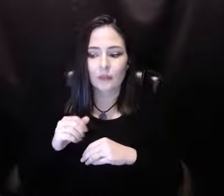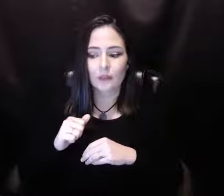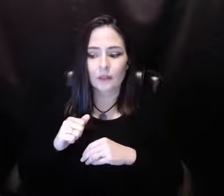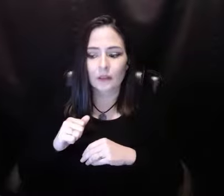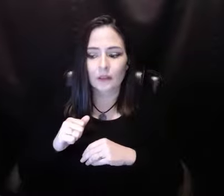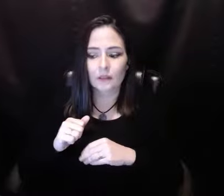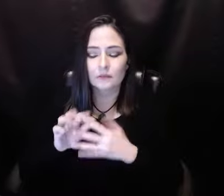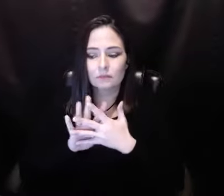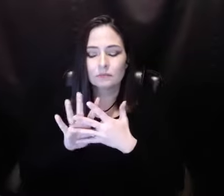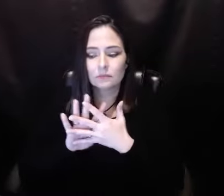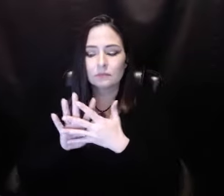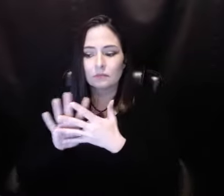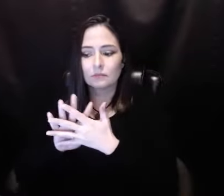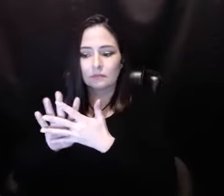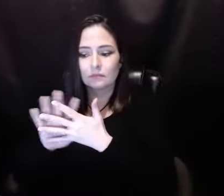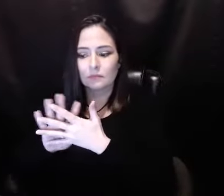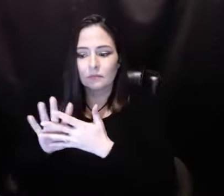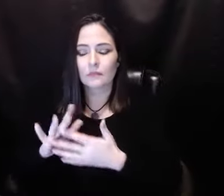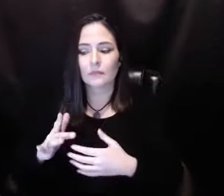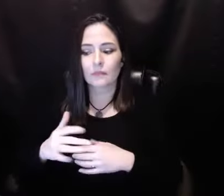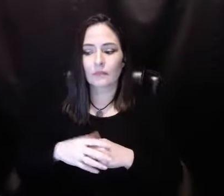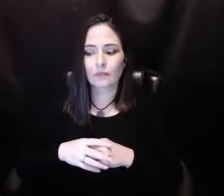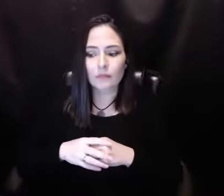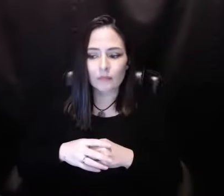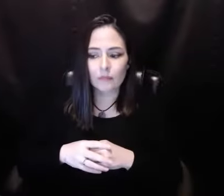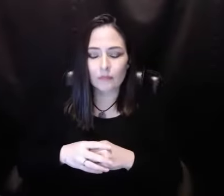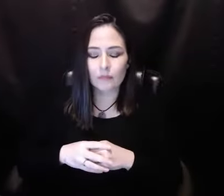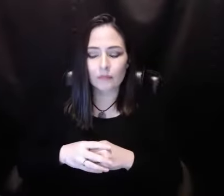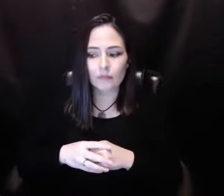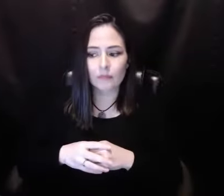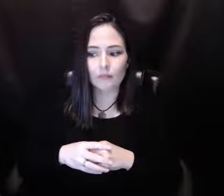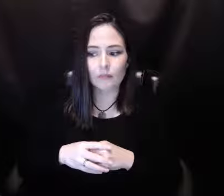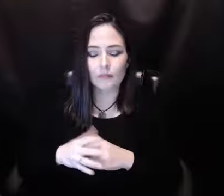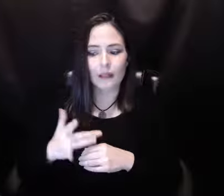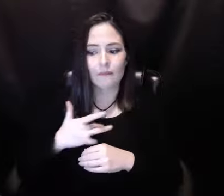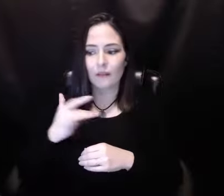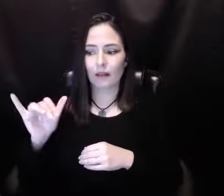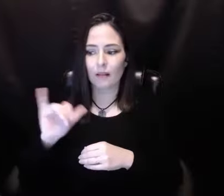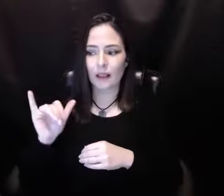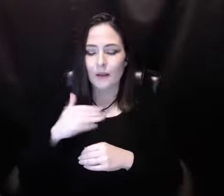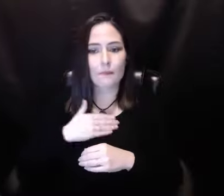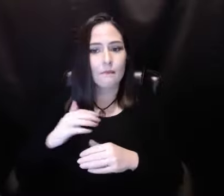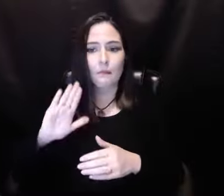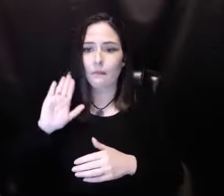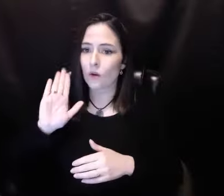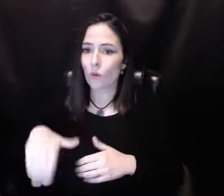And from one moment to the other, the rug got pulled out from under me. It felt like the door opened up